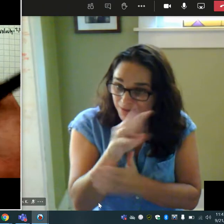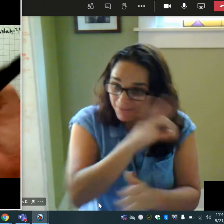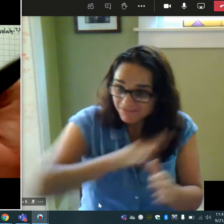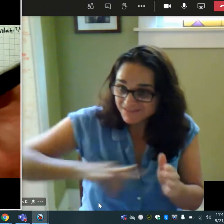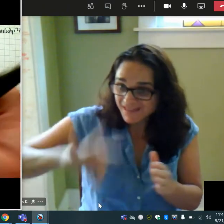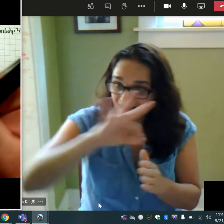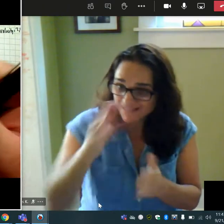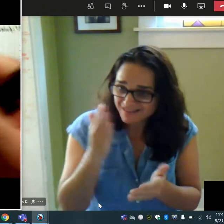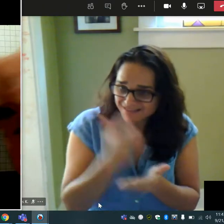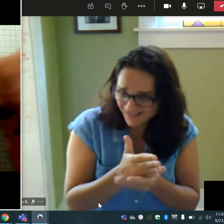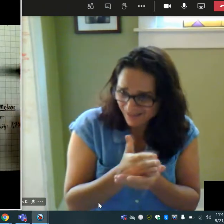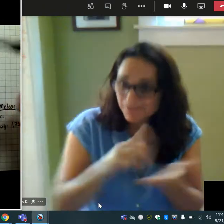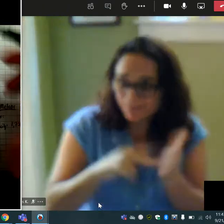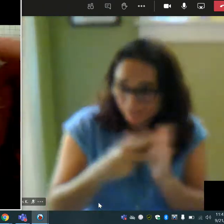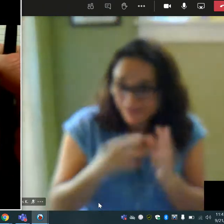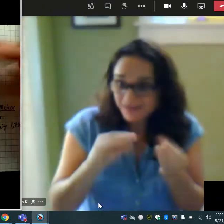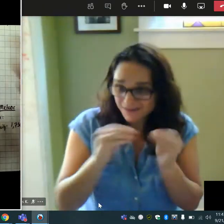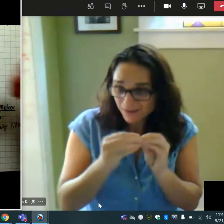numbers are going to be very large today.